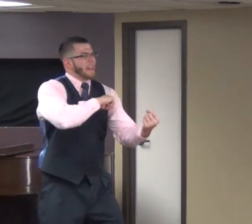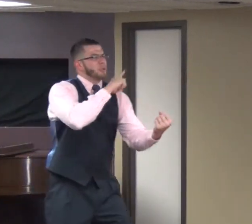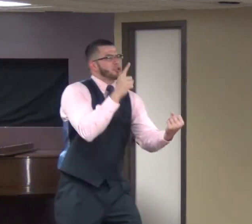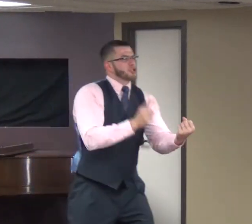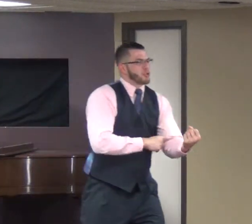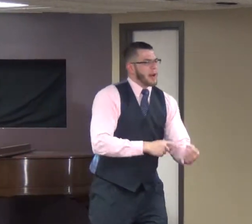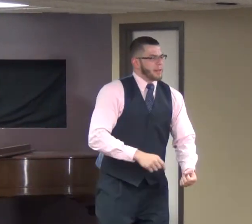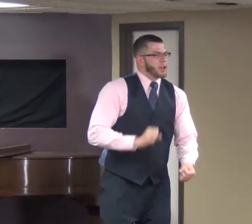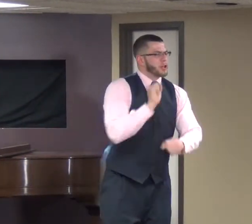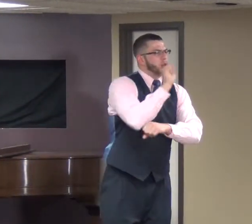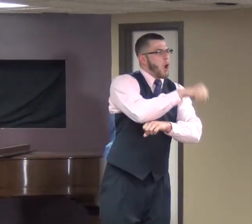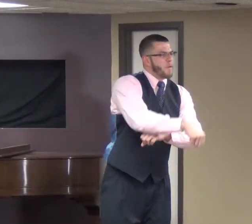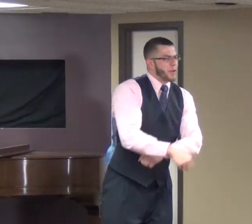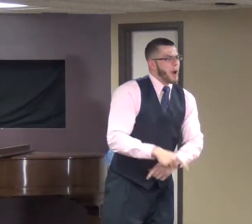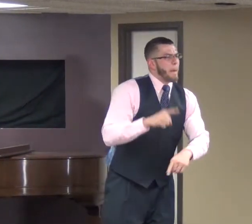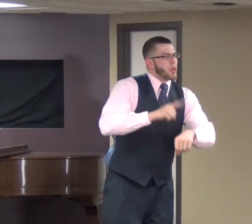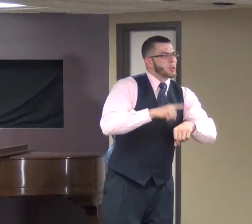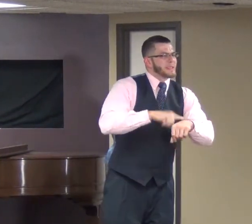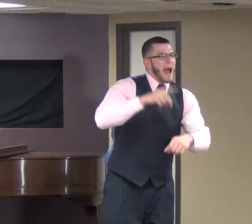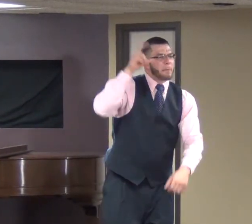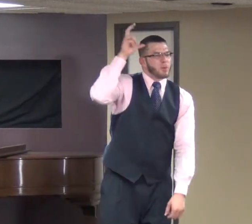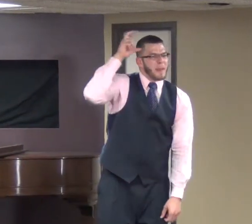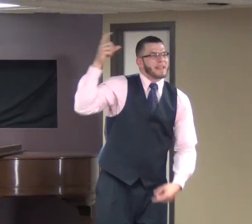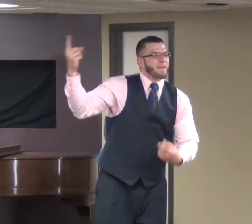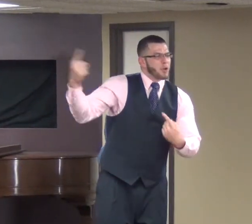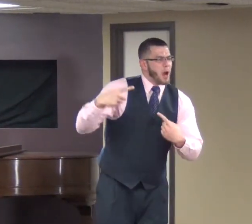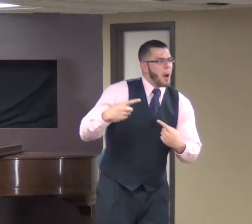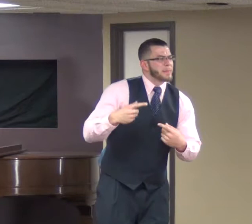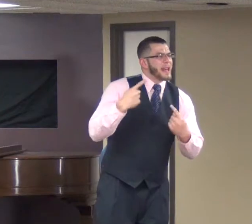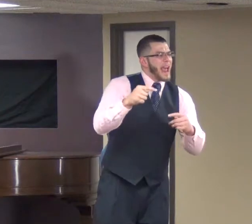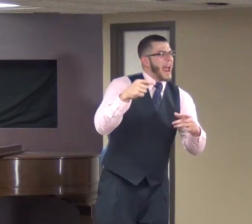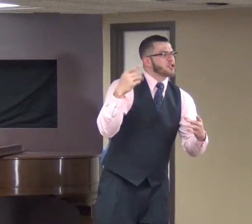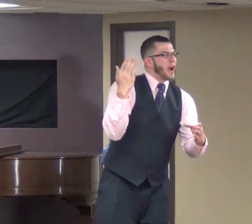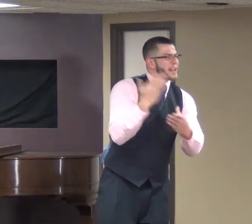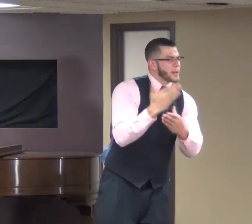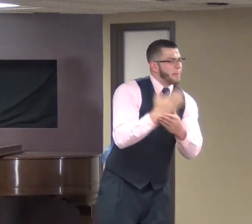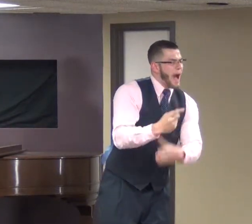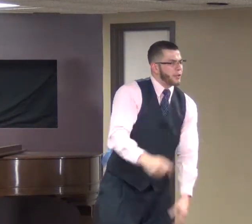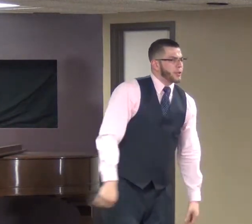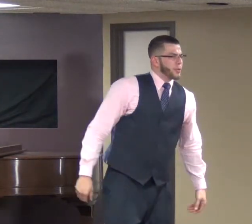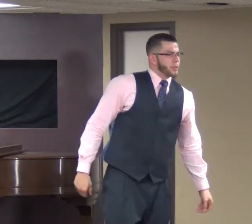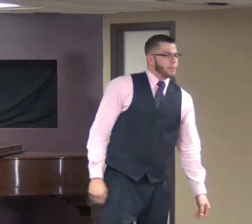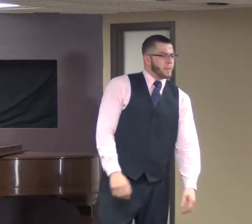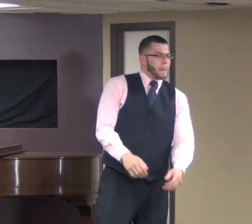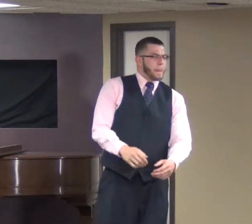you strength to overcome those times when the devil comes and tries to bother you.